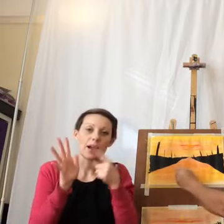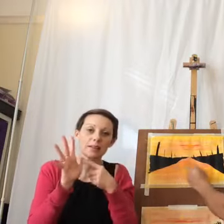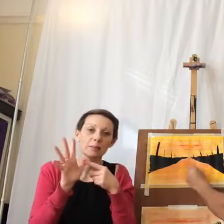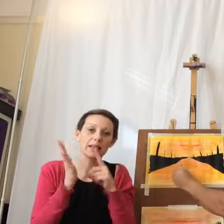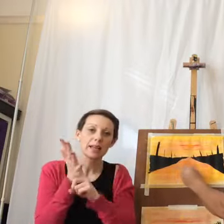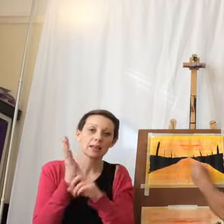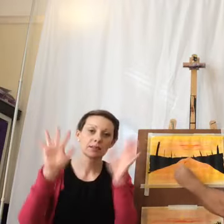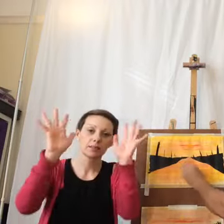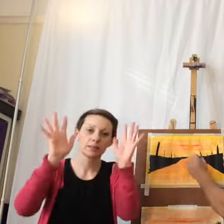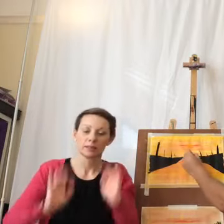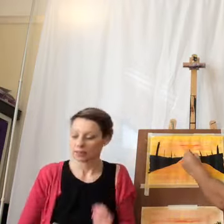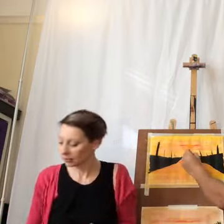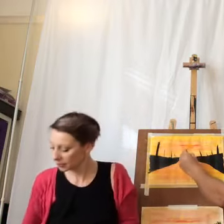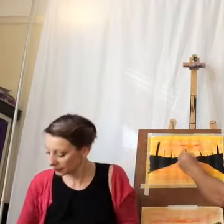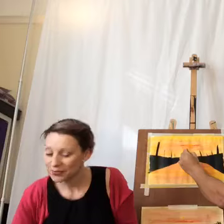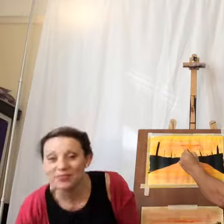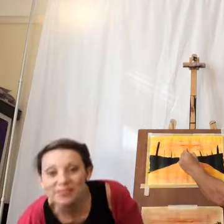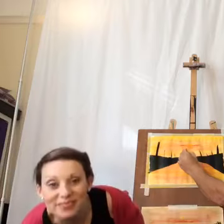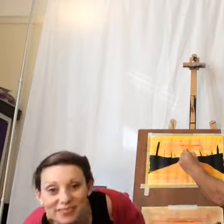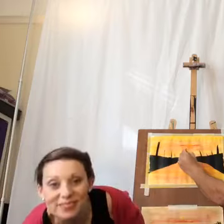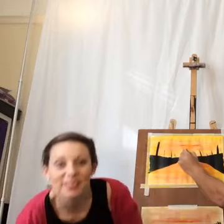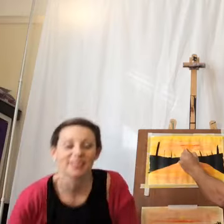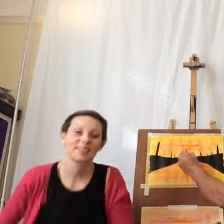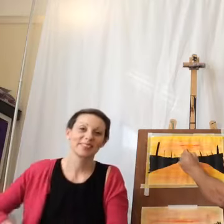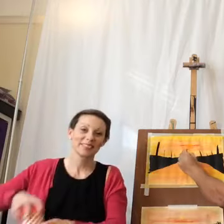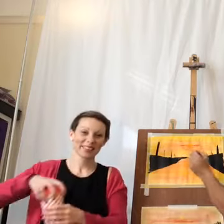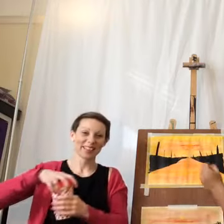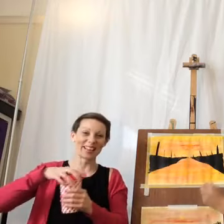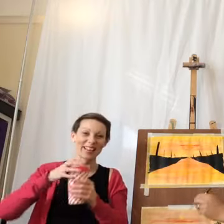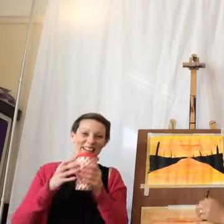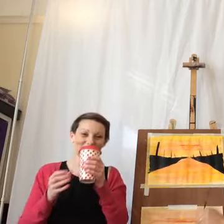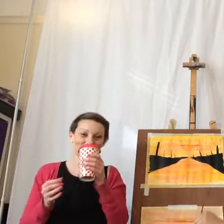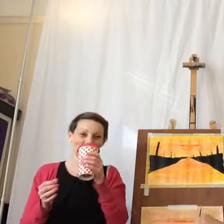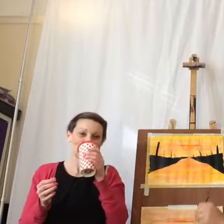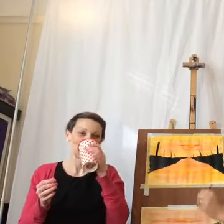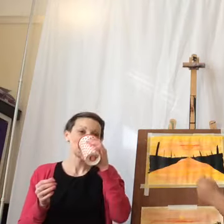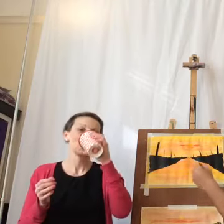Hello, Adam Ling. Oh, blimey, there's a blast from the past.